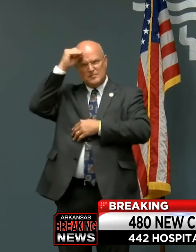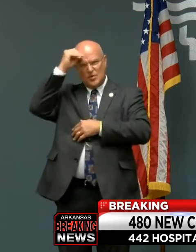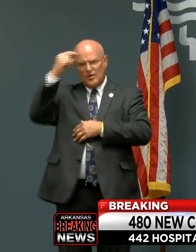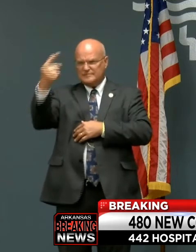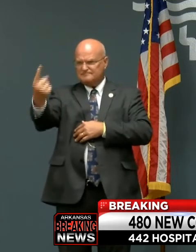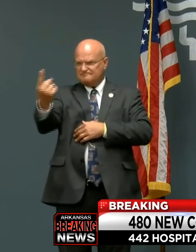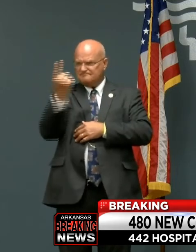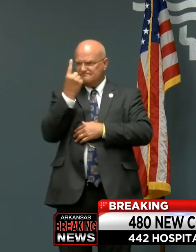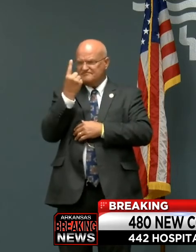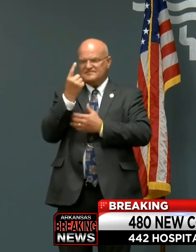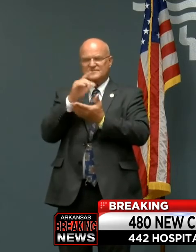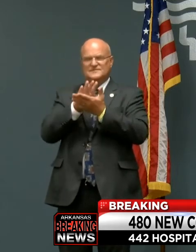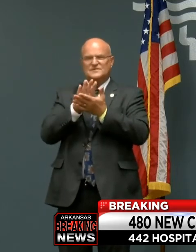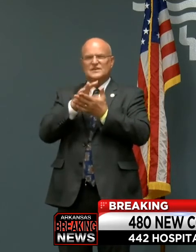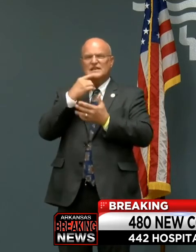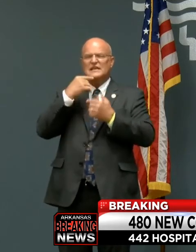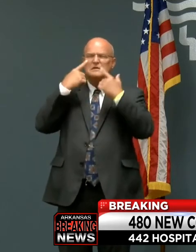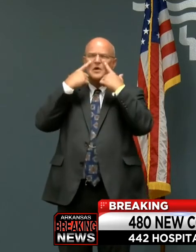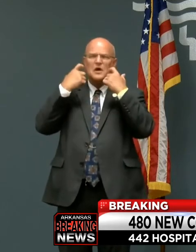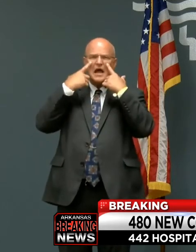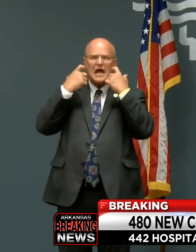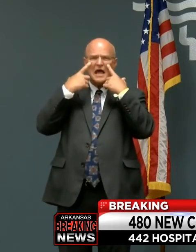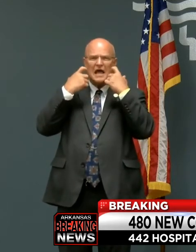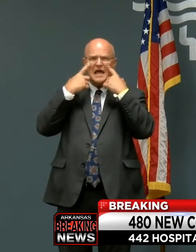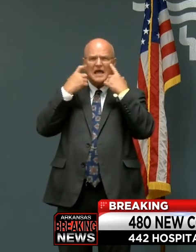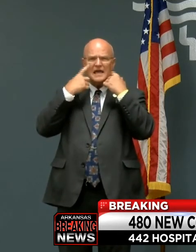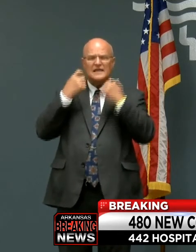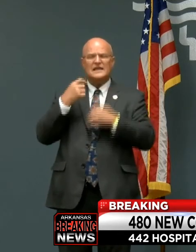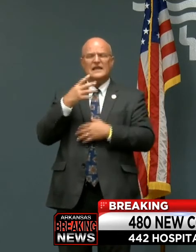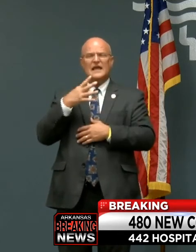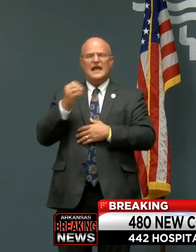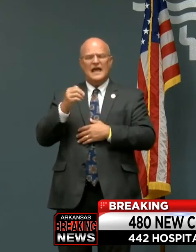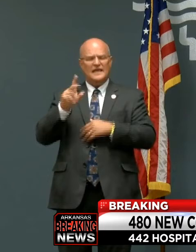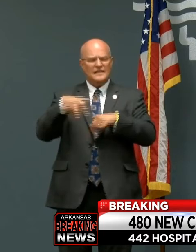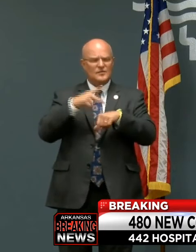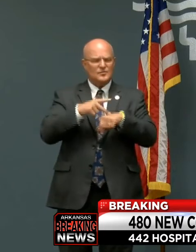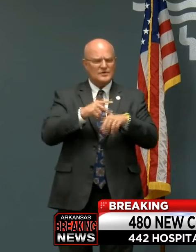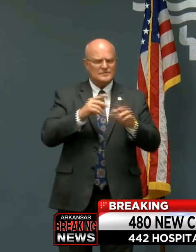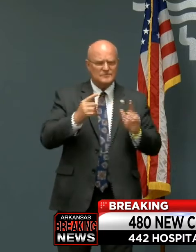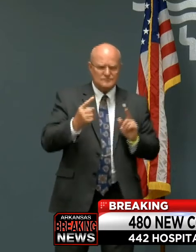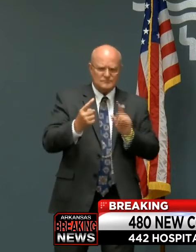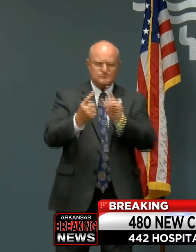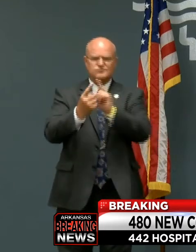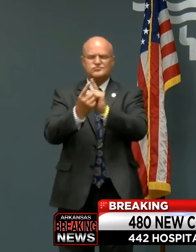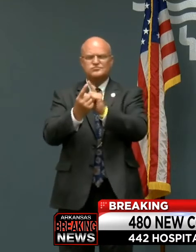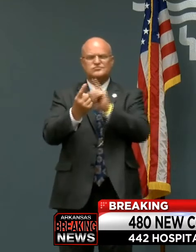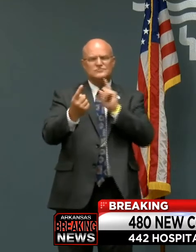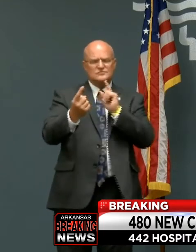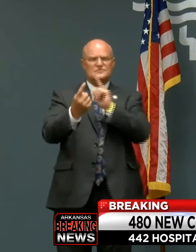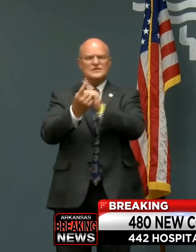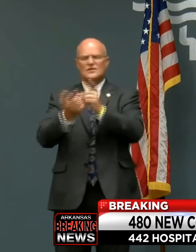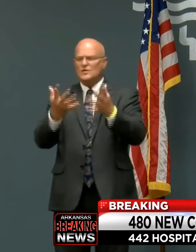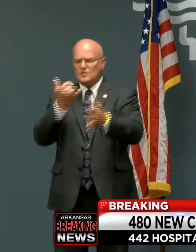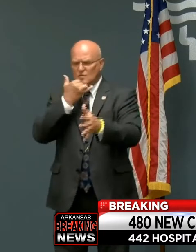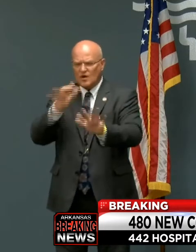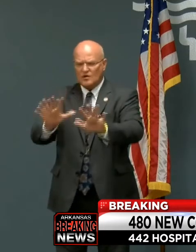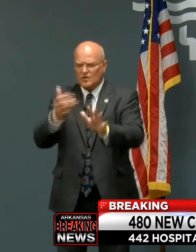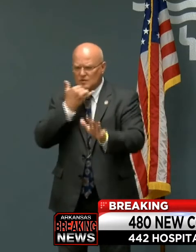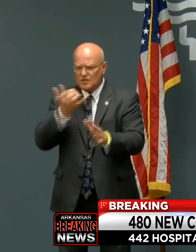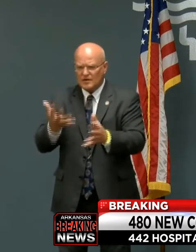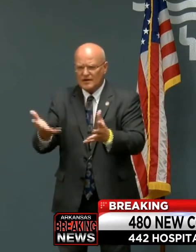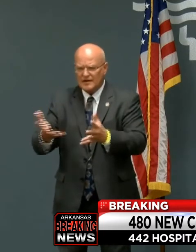to the school, and he was crying. And so the principal ran out there, the teachers ran out there, what's wrong, what's